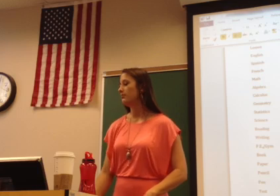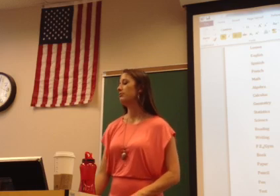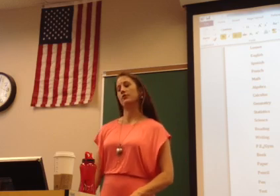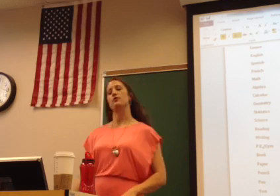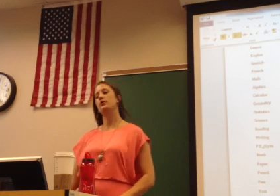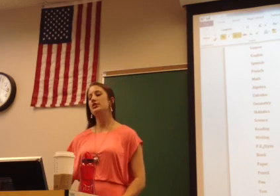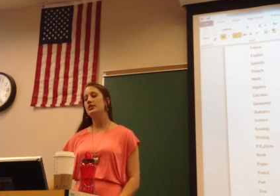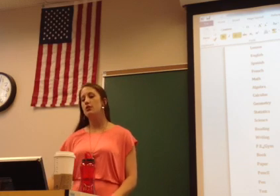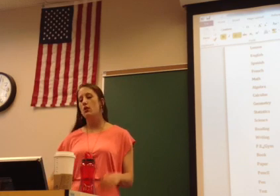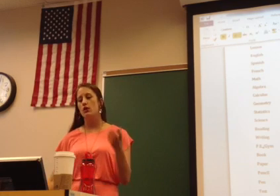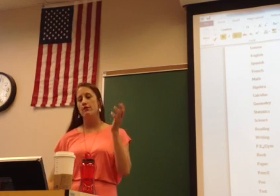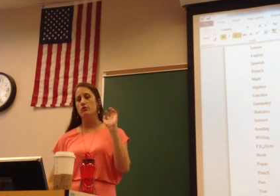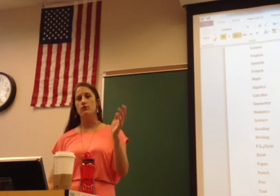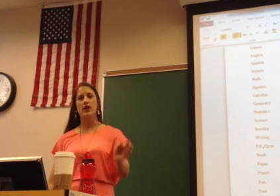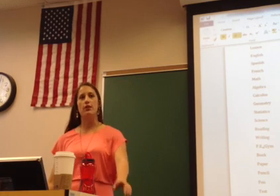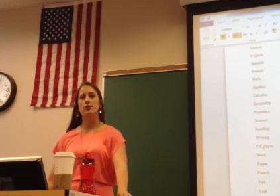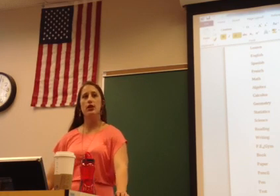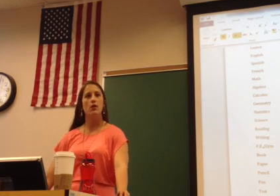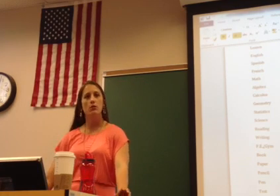Remember, if you have questions, or if you find out when you get home,